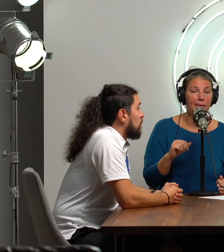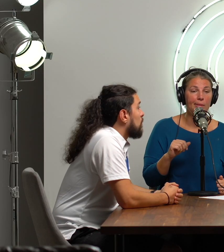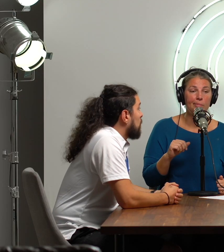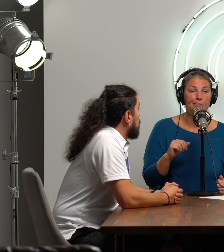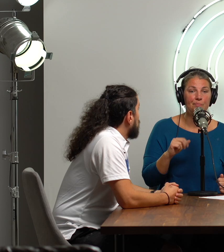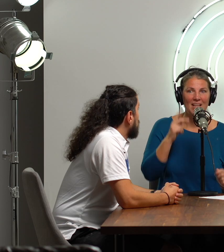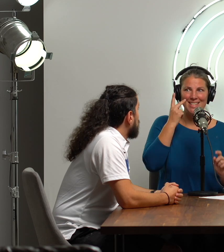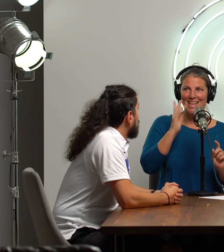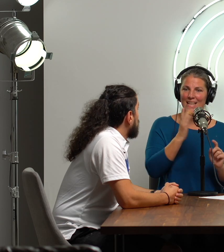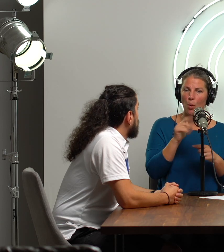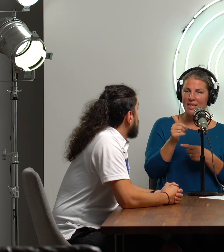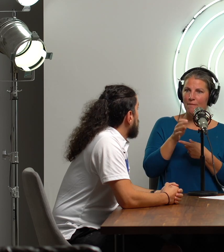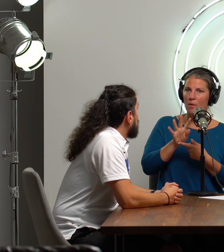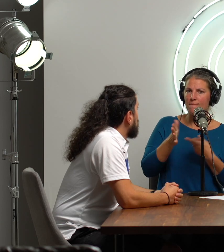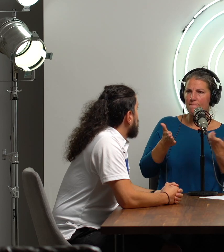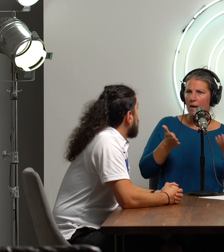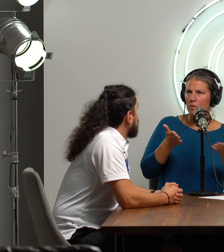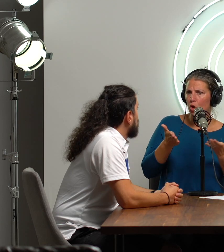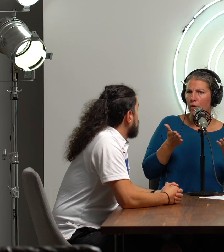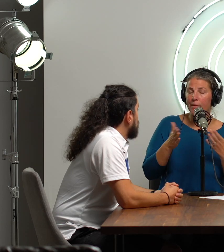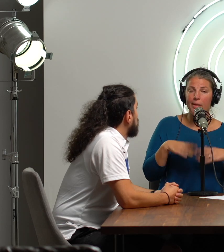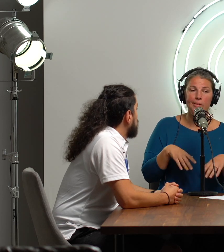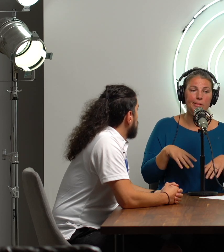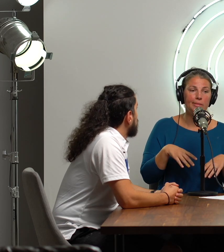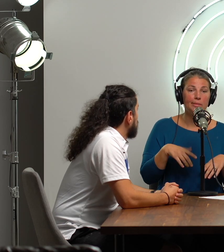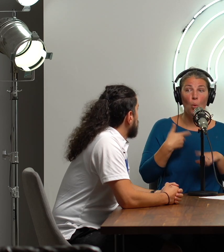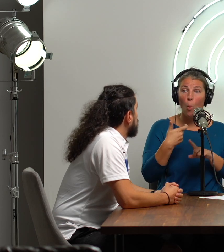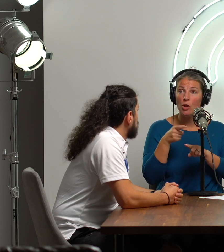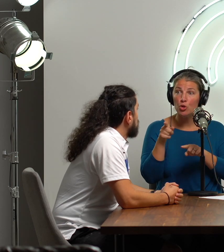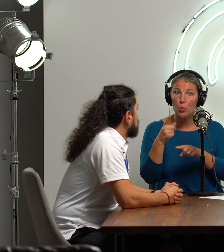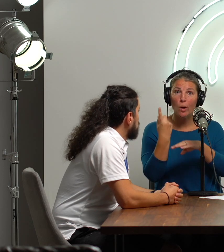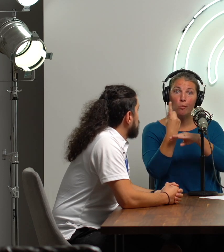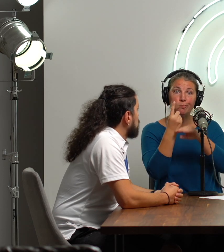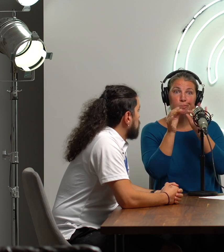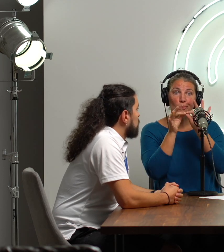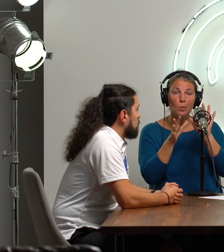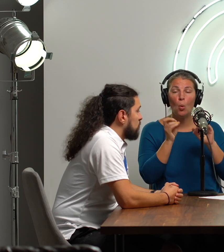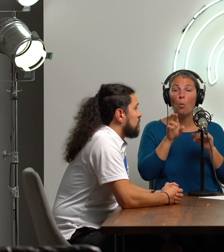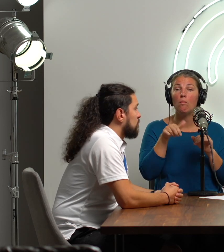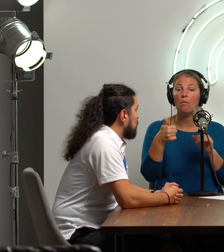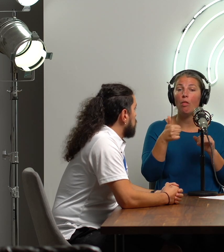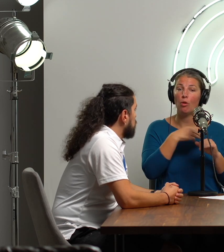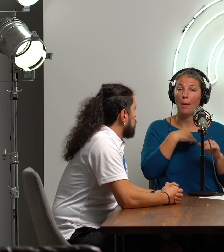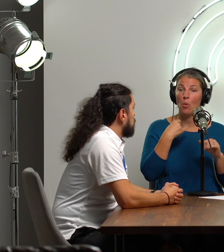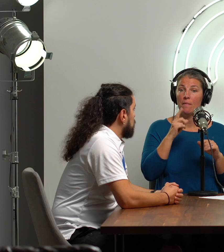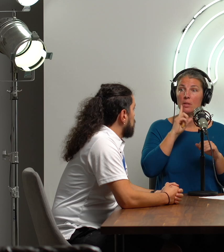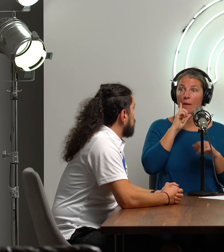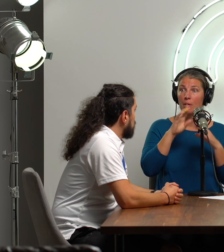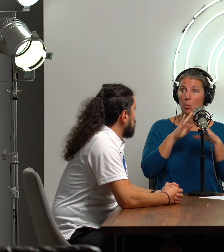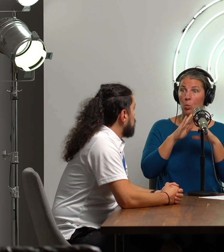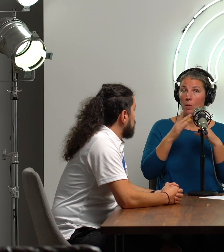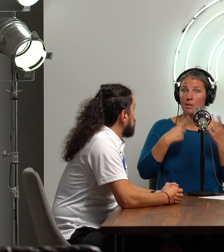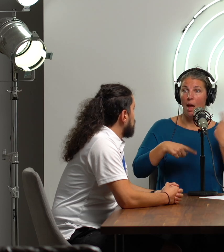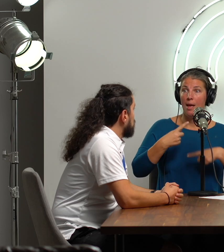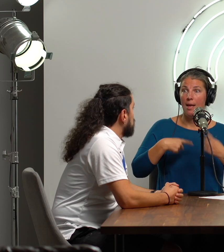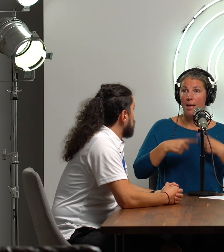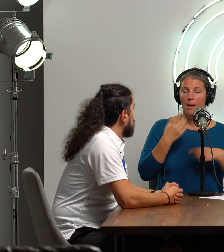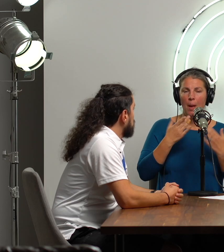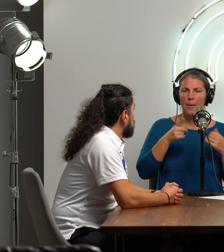1045 service and watches you or another member of the deaf community sign maybe they don't always realize